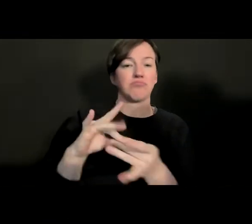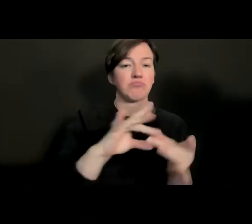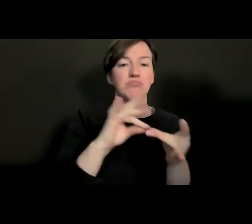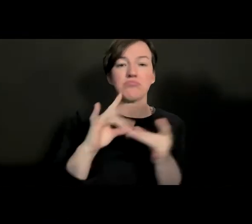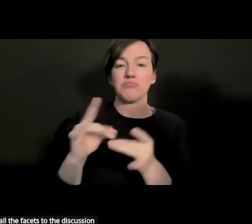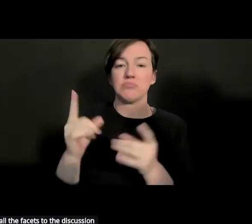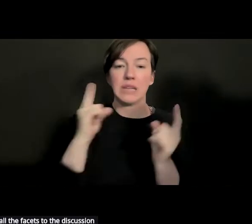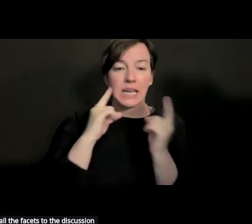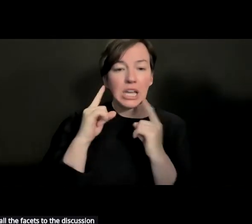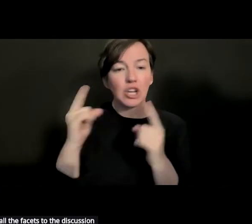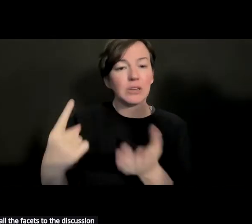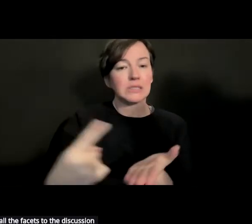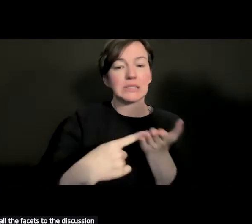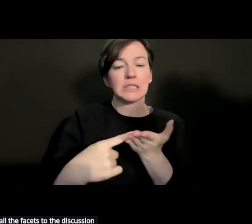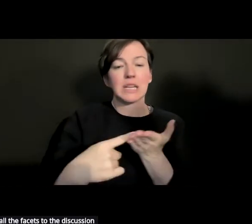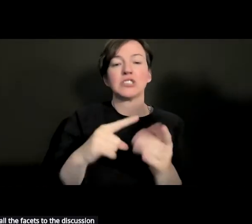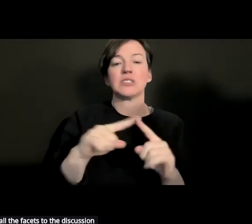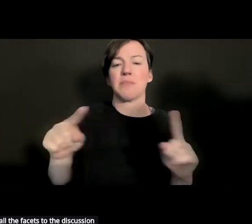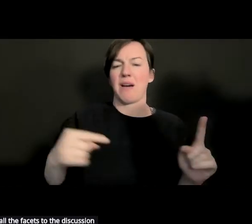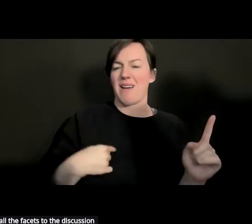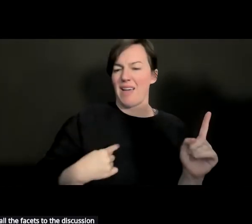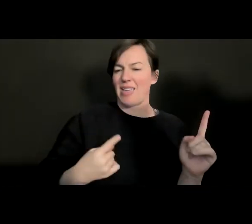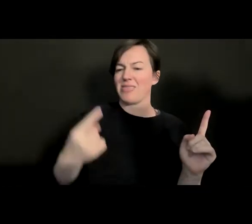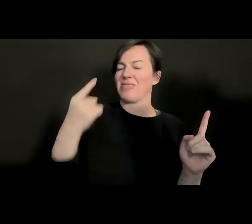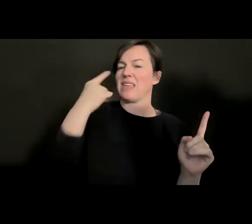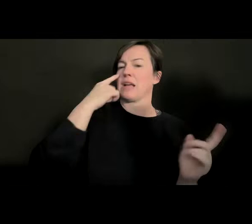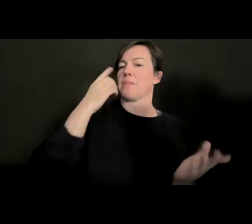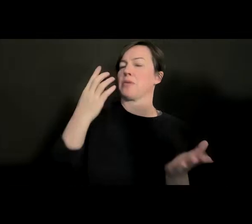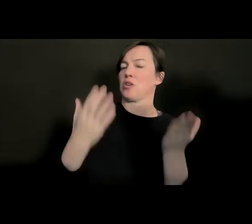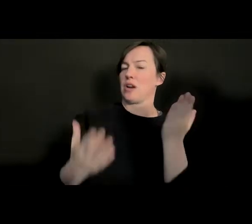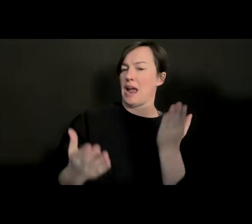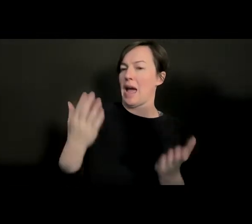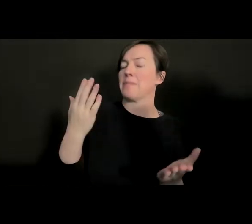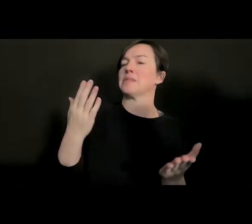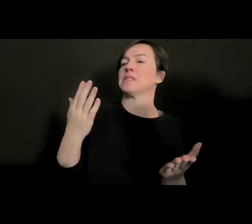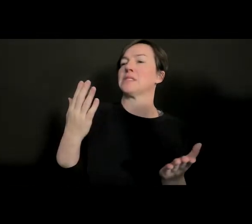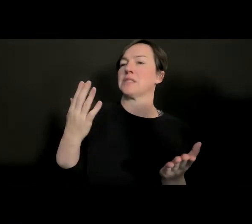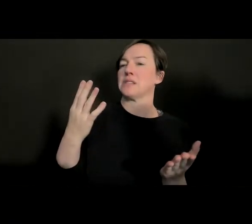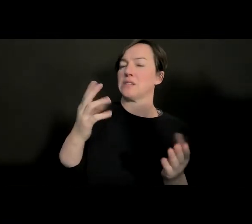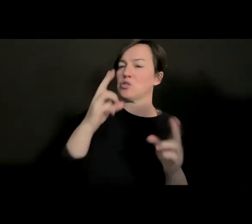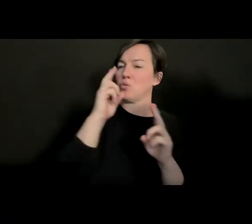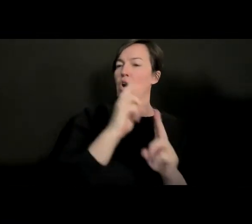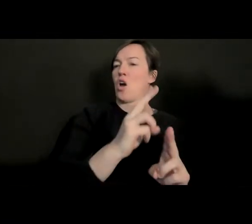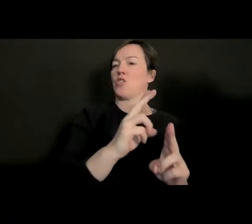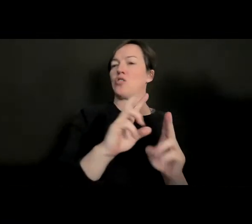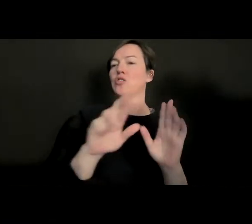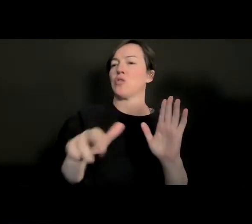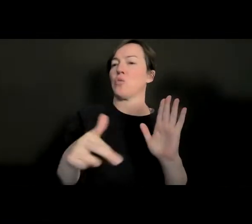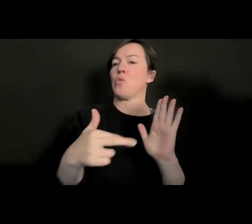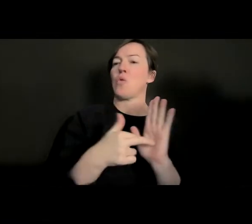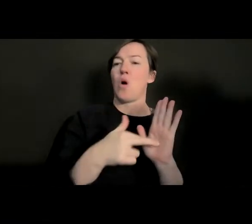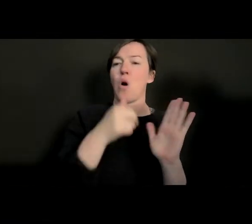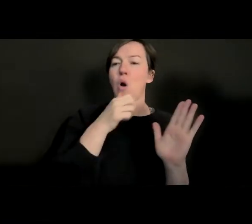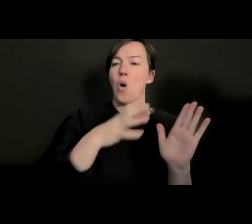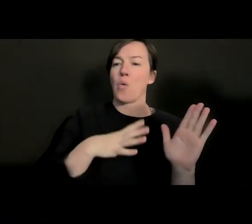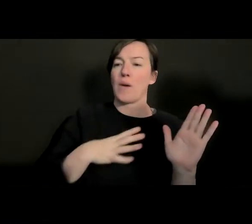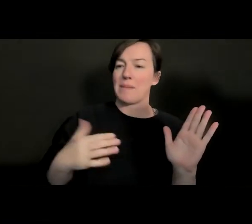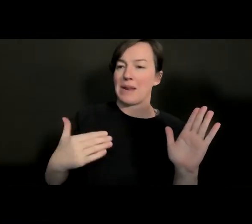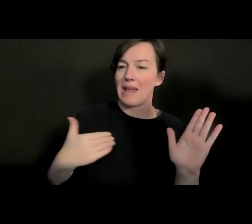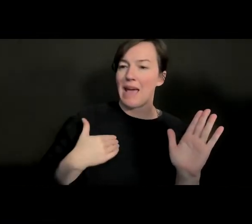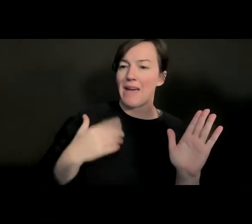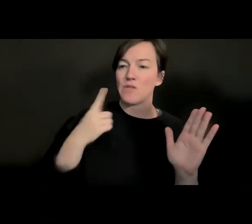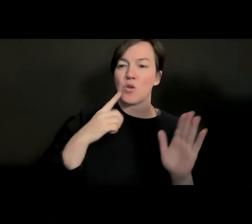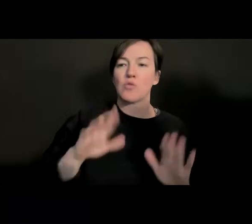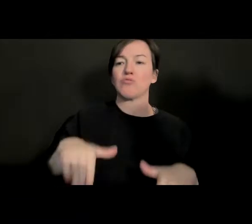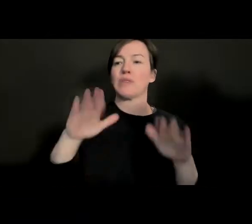hearing. I think perhaps in a way to honor the role that women have in raising